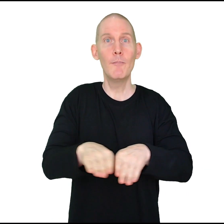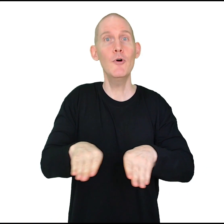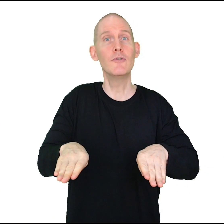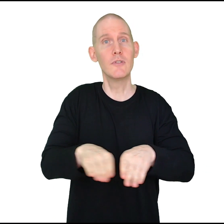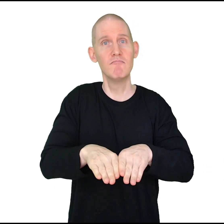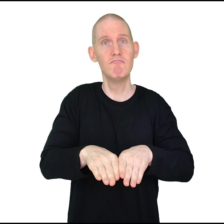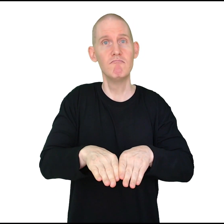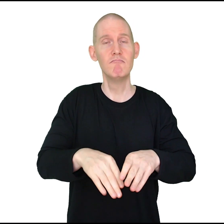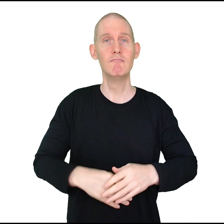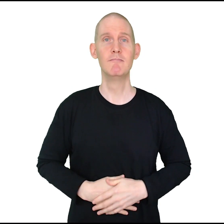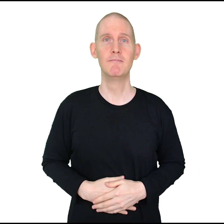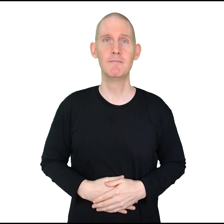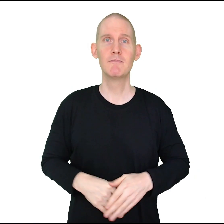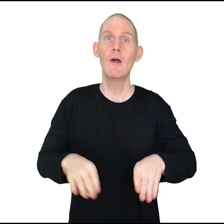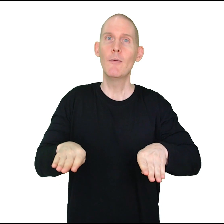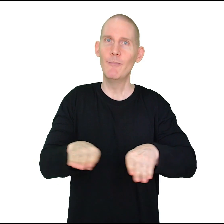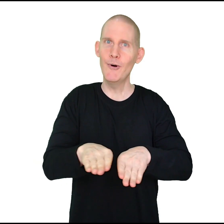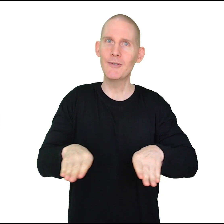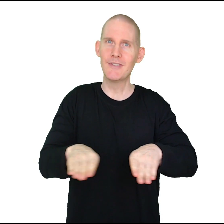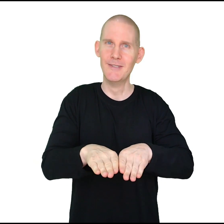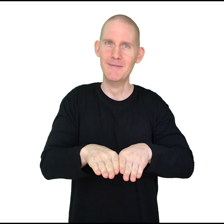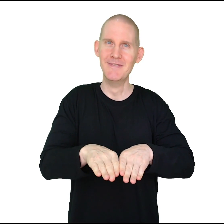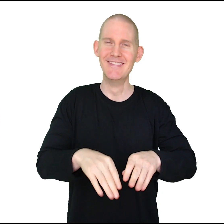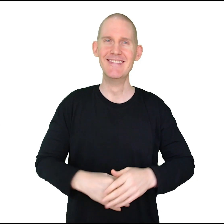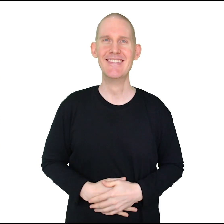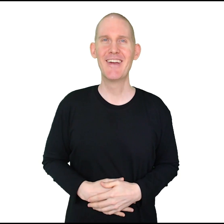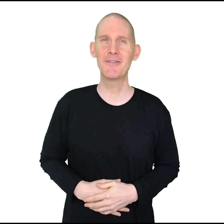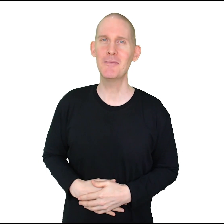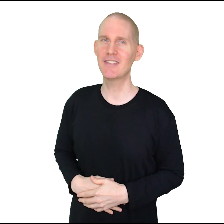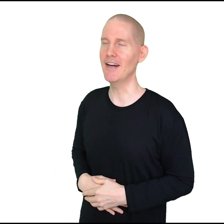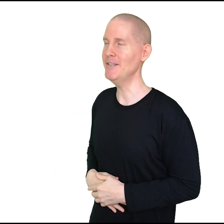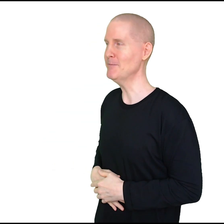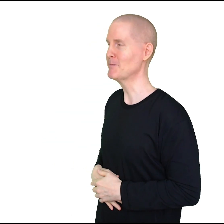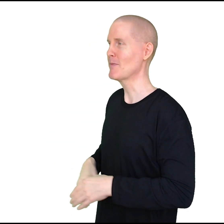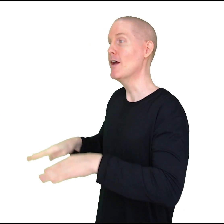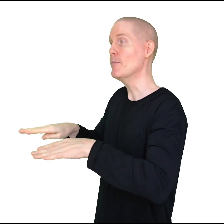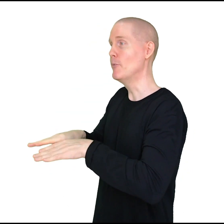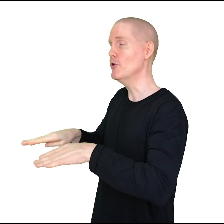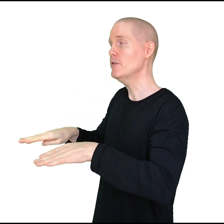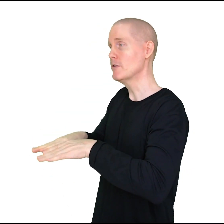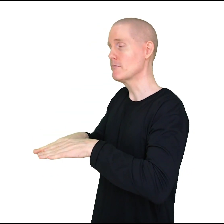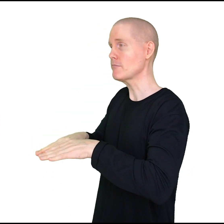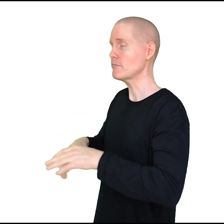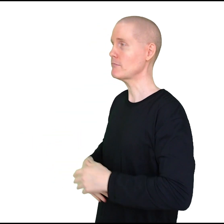boots. Boots. From the side, boots.